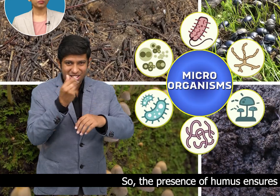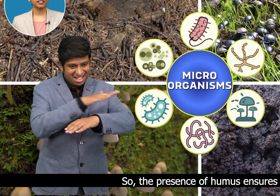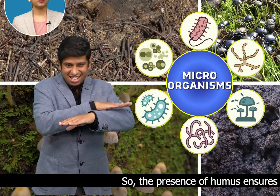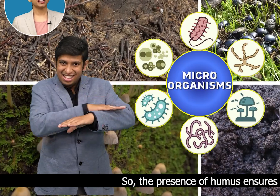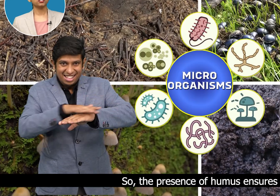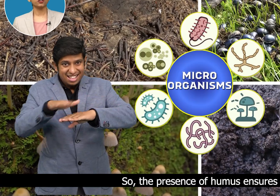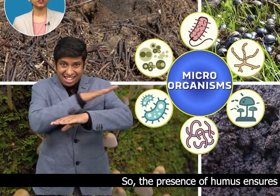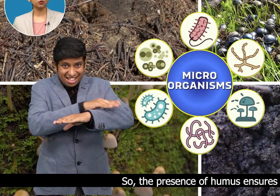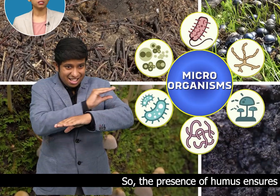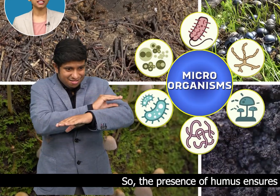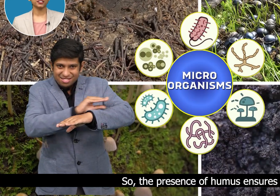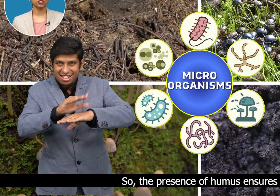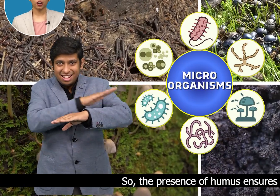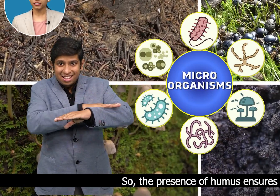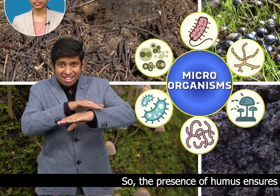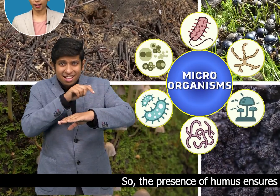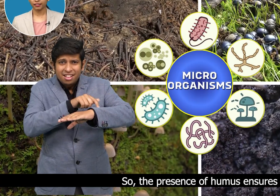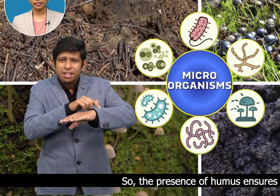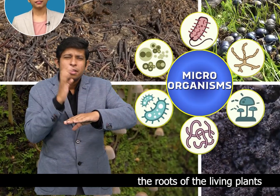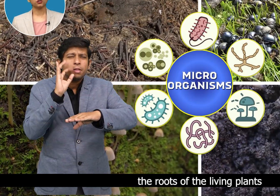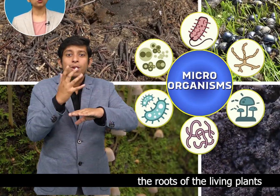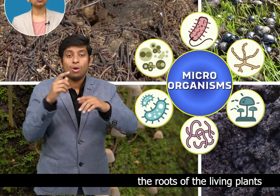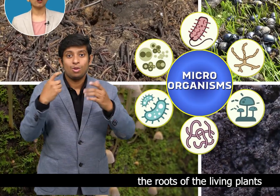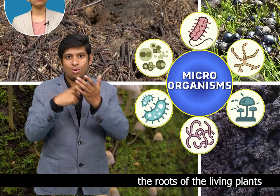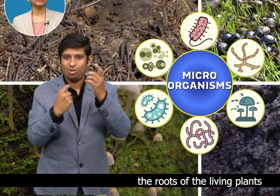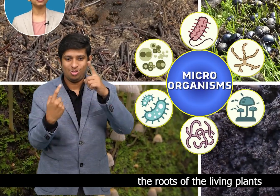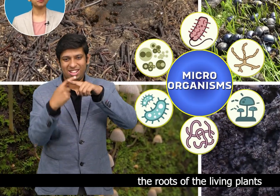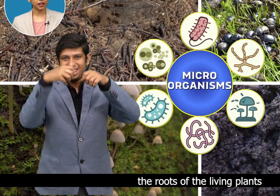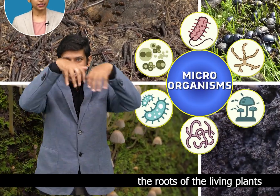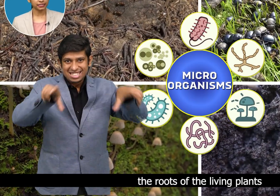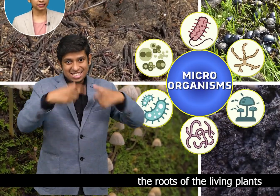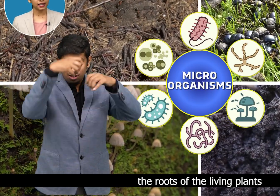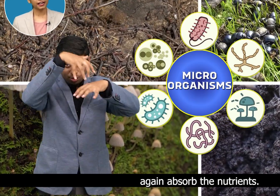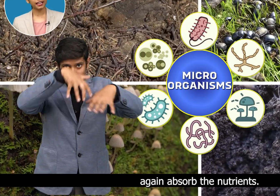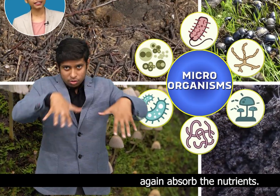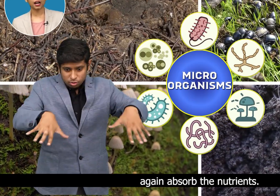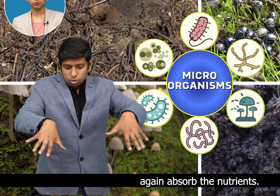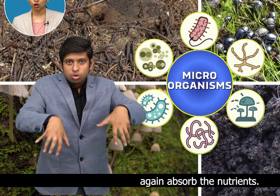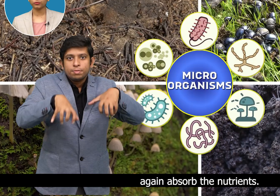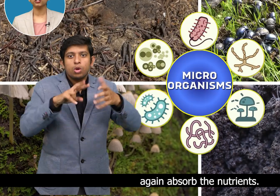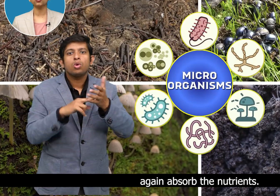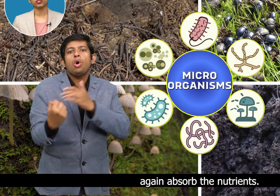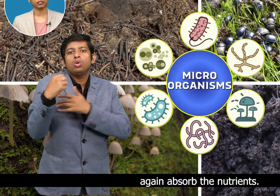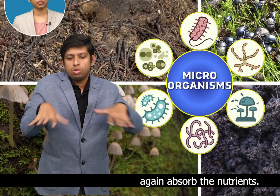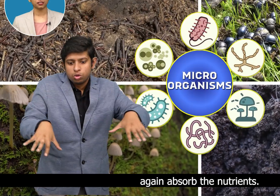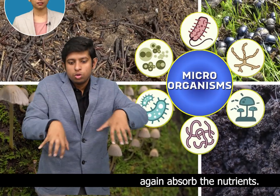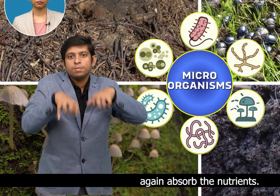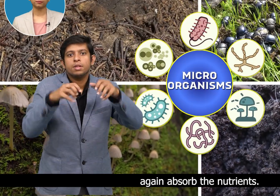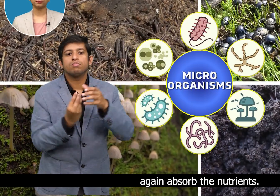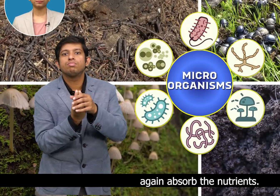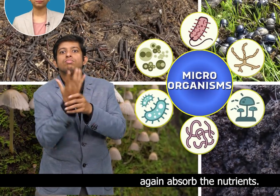So, the presence of humus ensures that the roots of living plants again absorb the